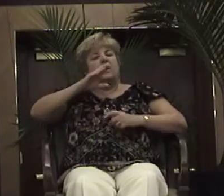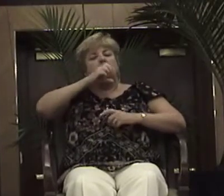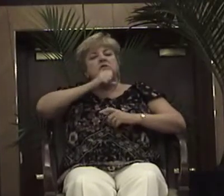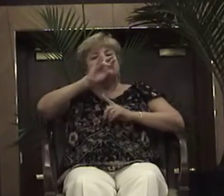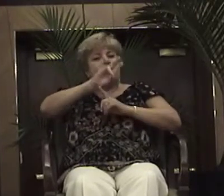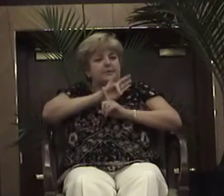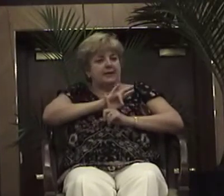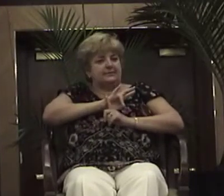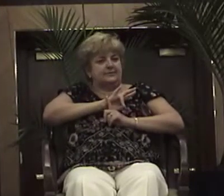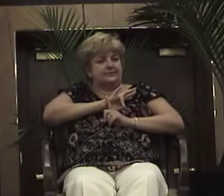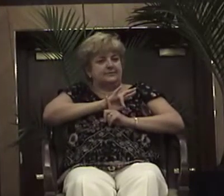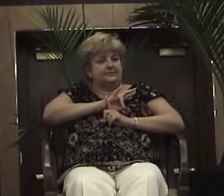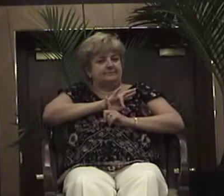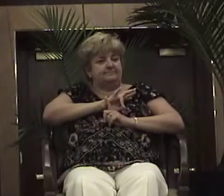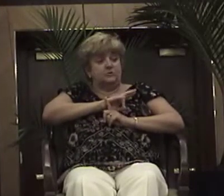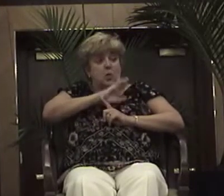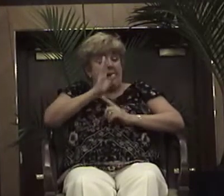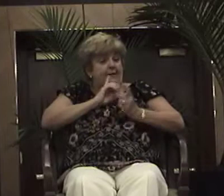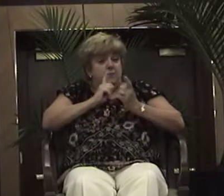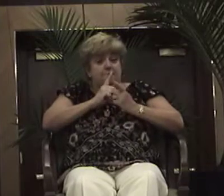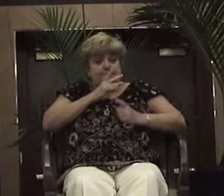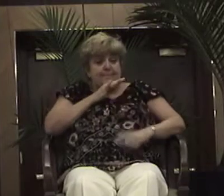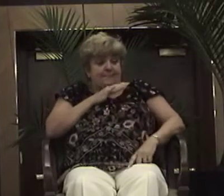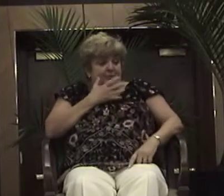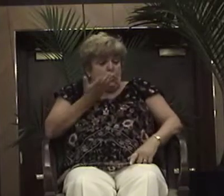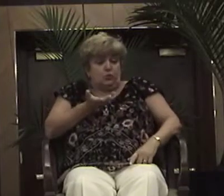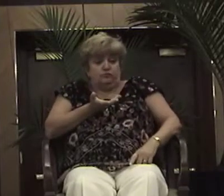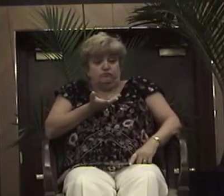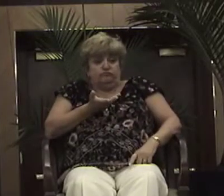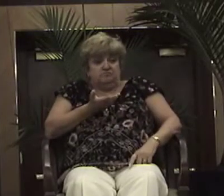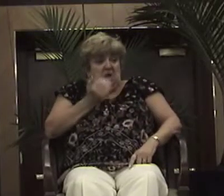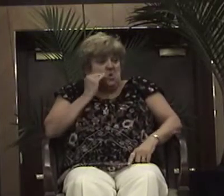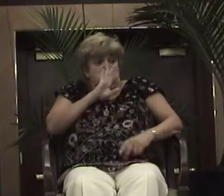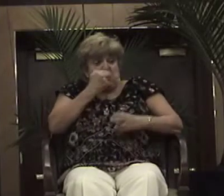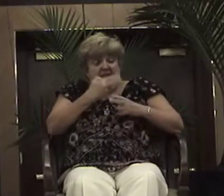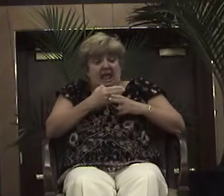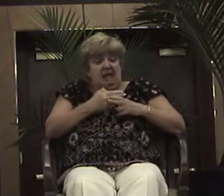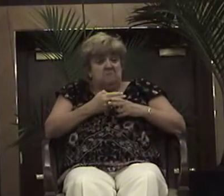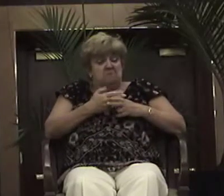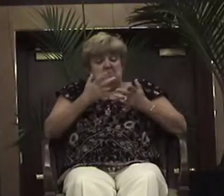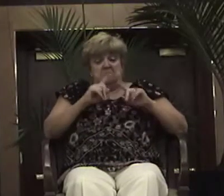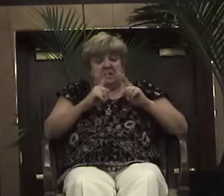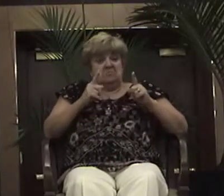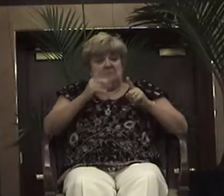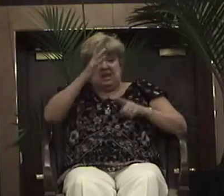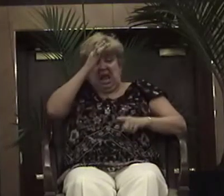And this, I never knew who my mom was. I knew her name, and I have no idea who my dad is. I've never seen